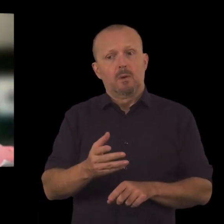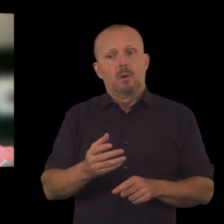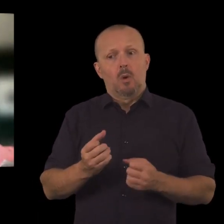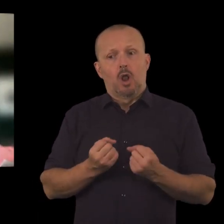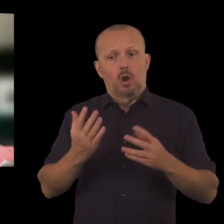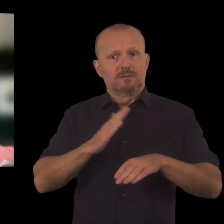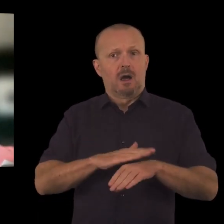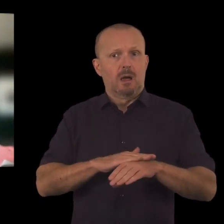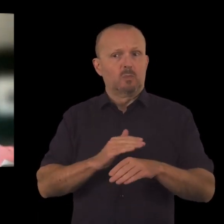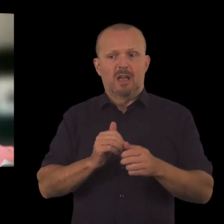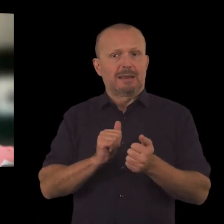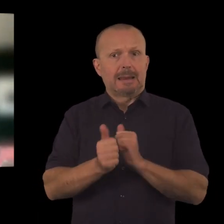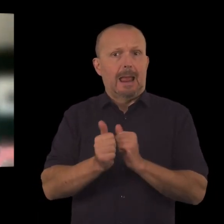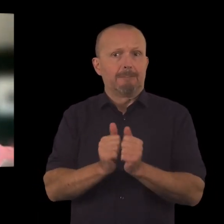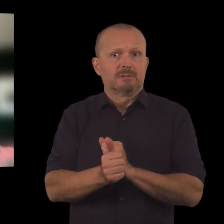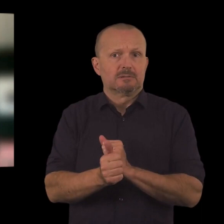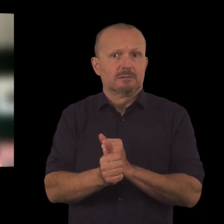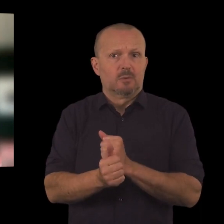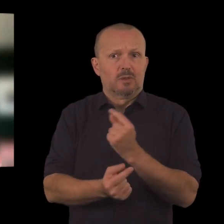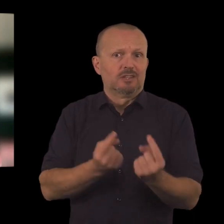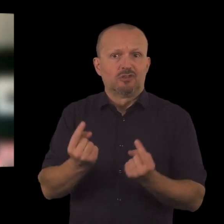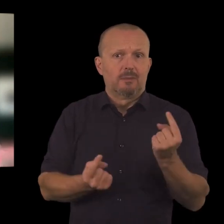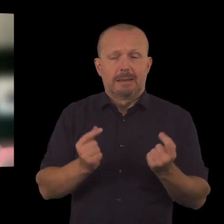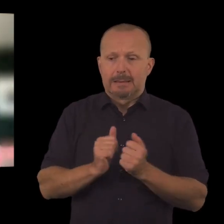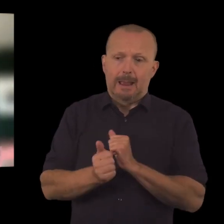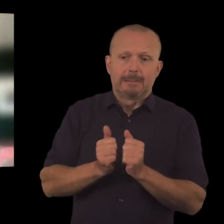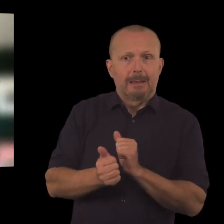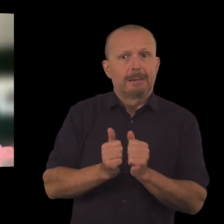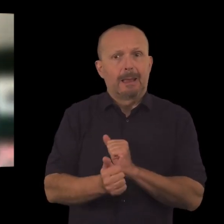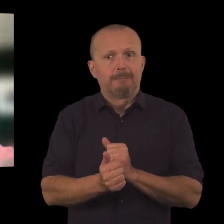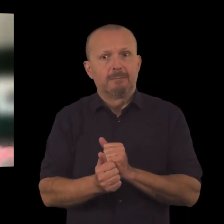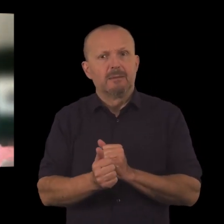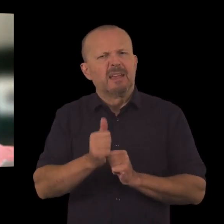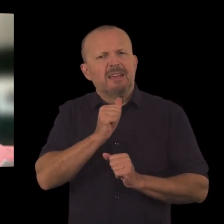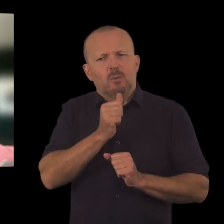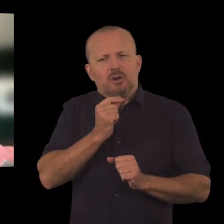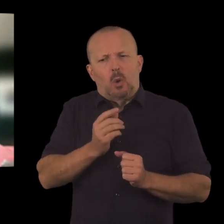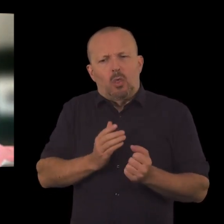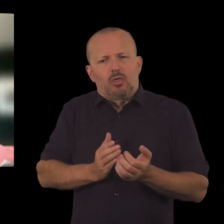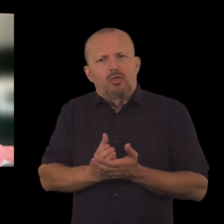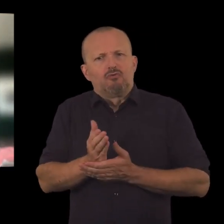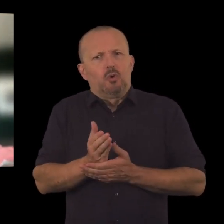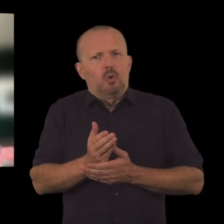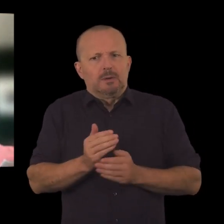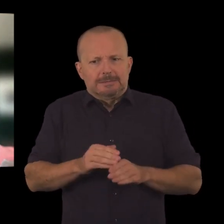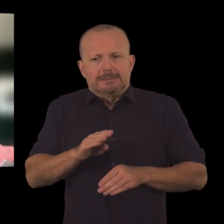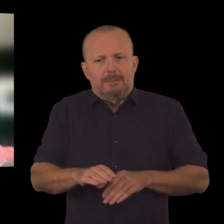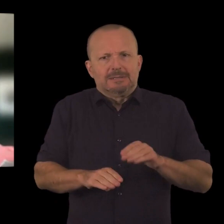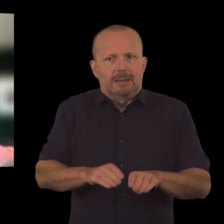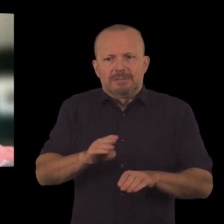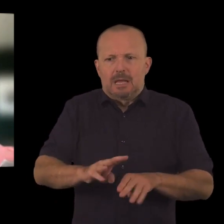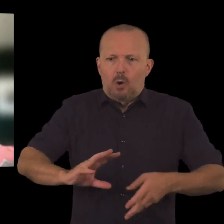We make those, and that's why we have quite a lot of conversation about it right at the start.